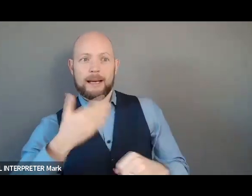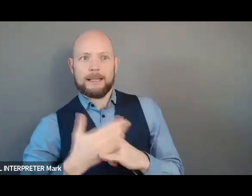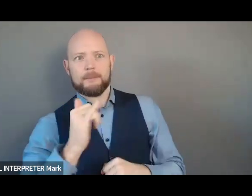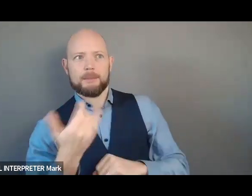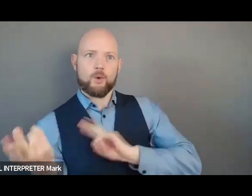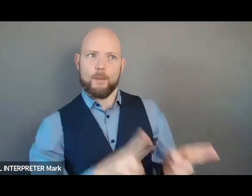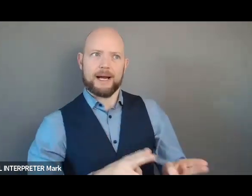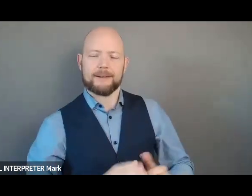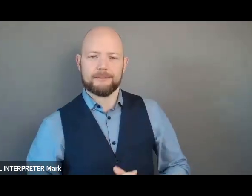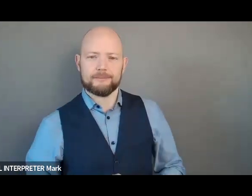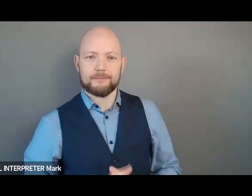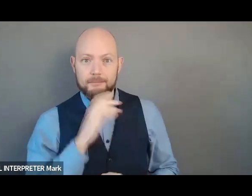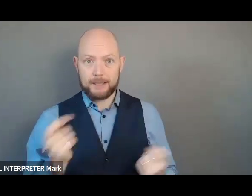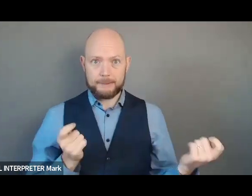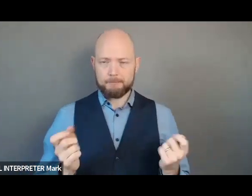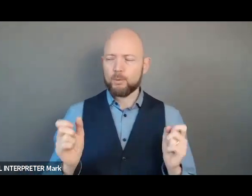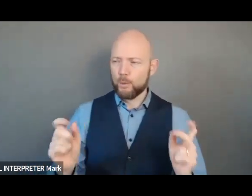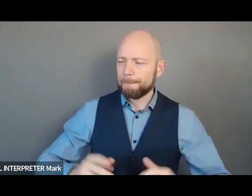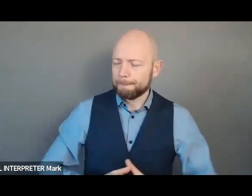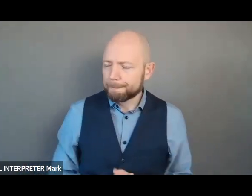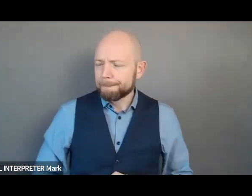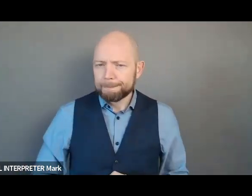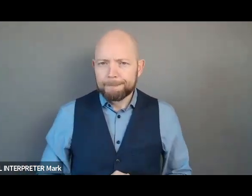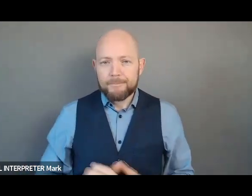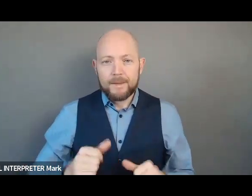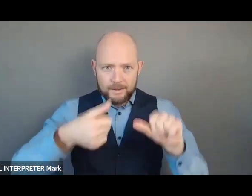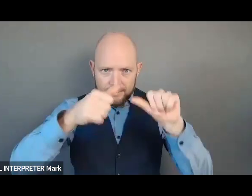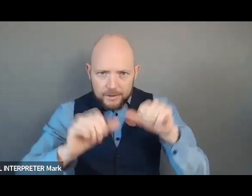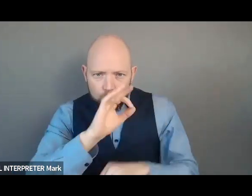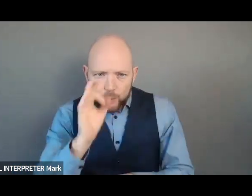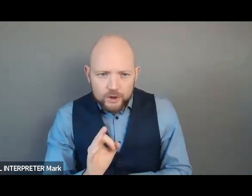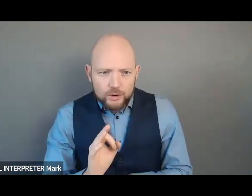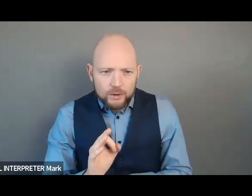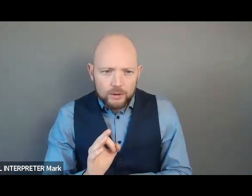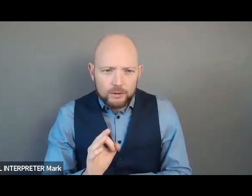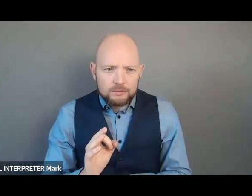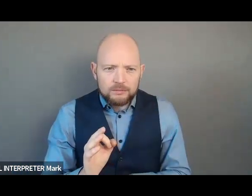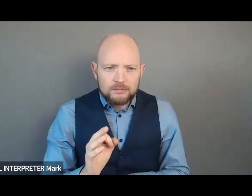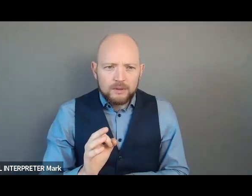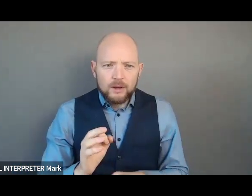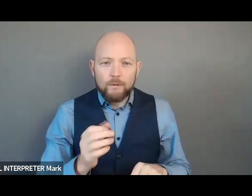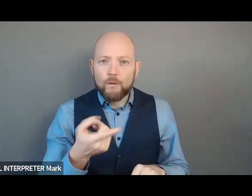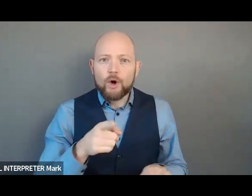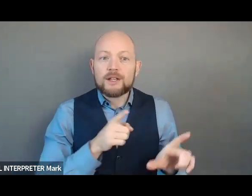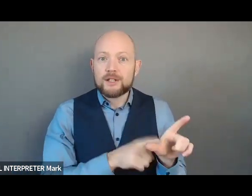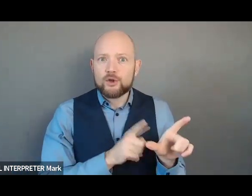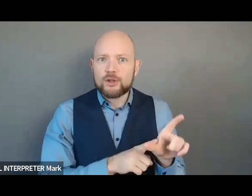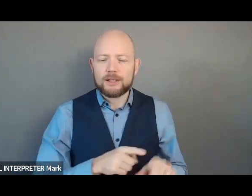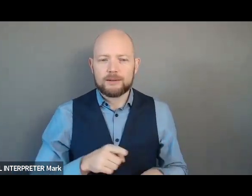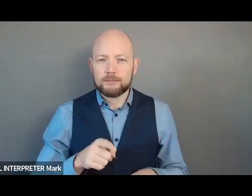Okay, so the next question is for Yetunde. What was the hardest part of the study?